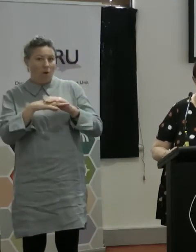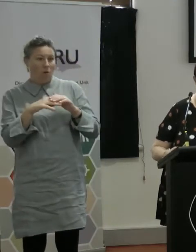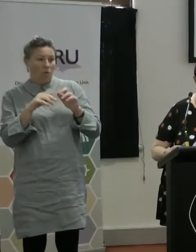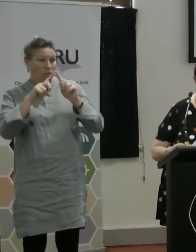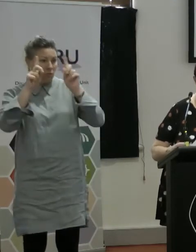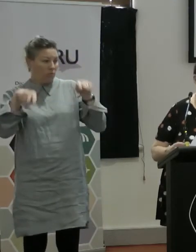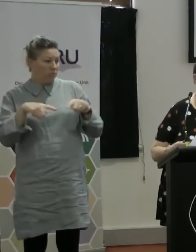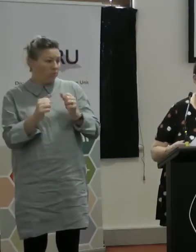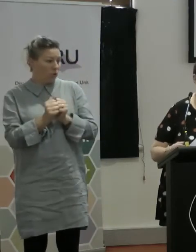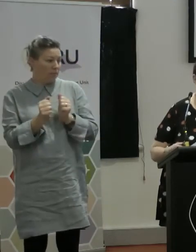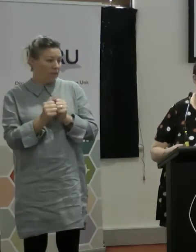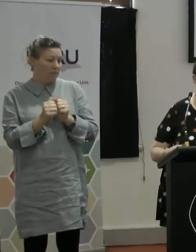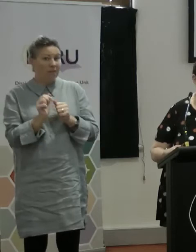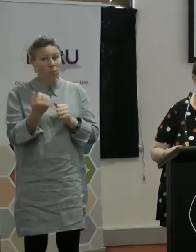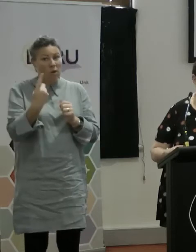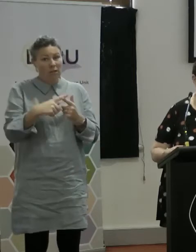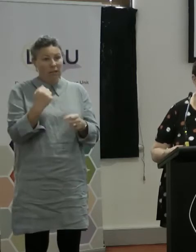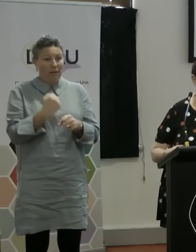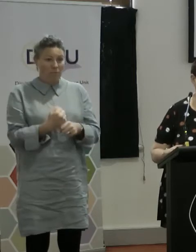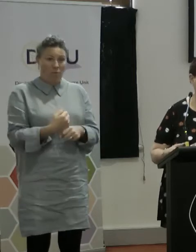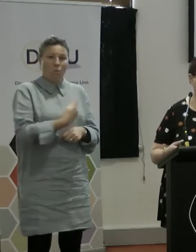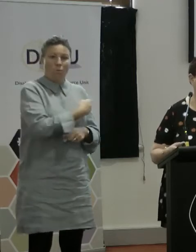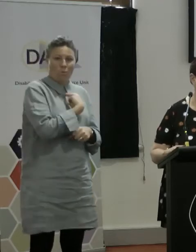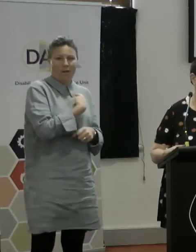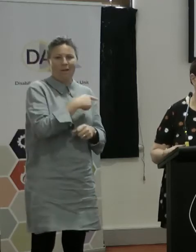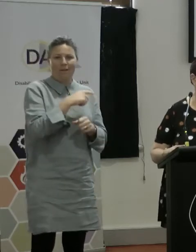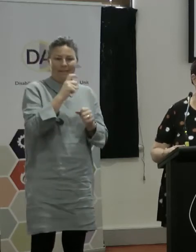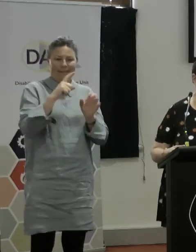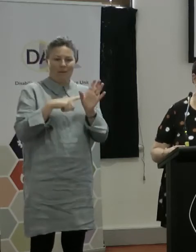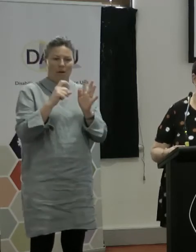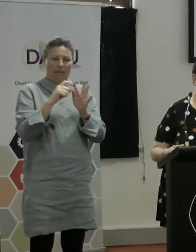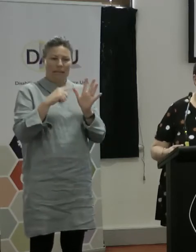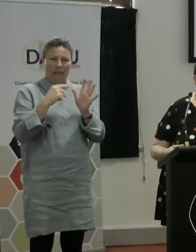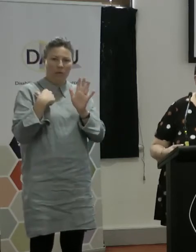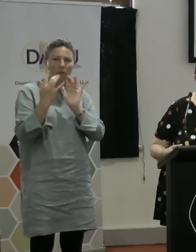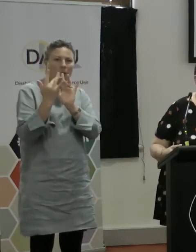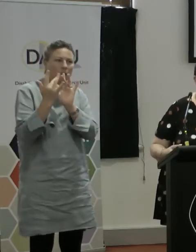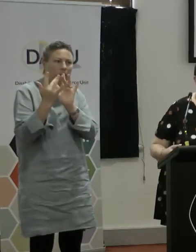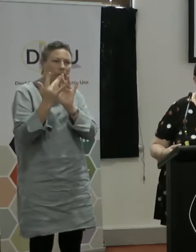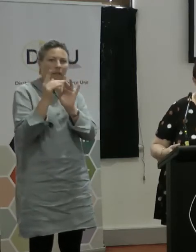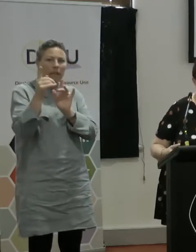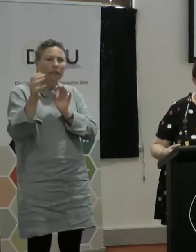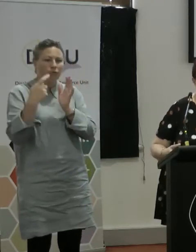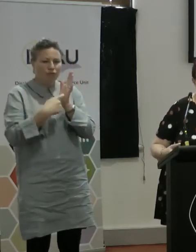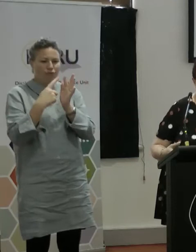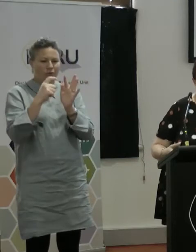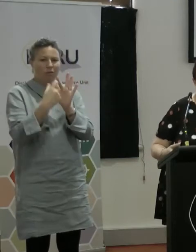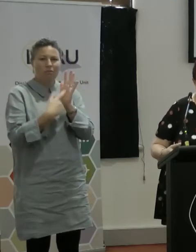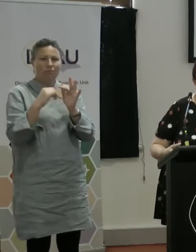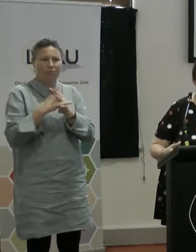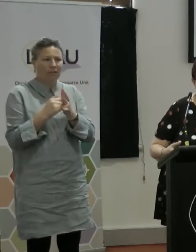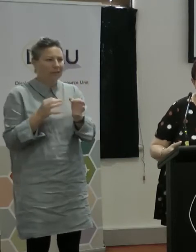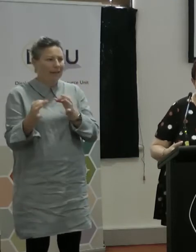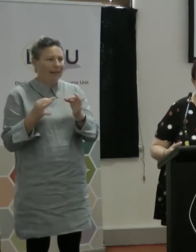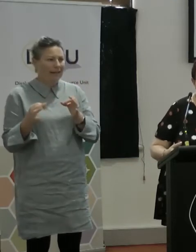But I just wanted, that's an example of how we've been interacting with the scheme, because other information for